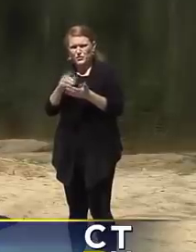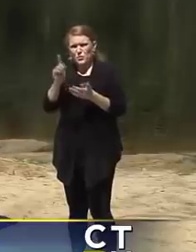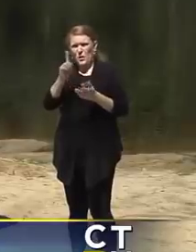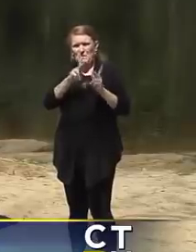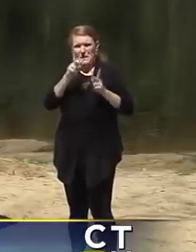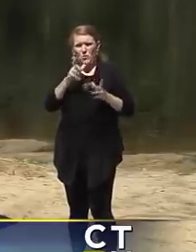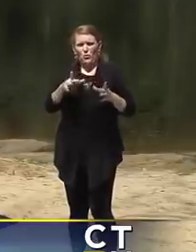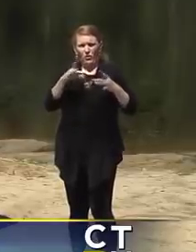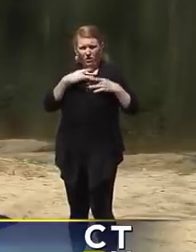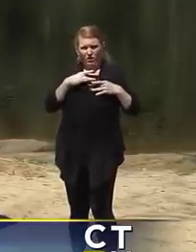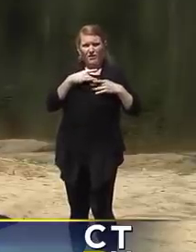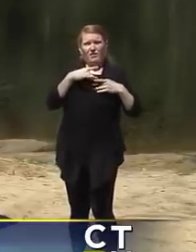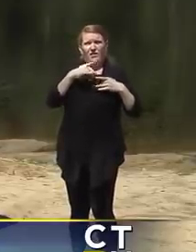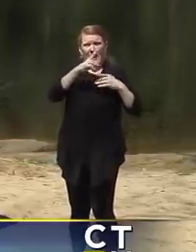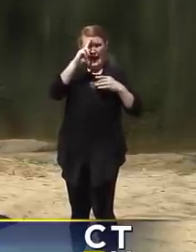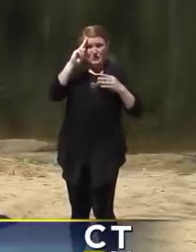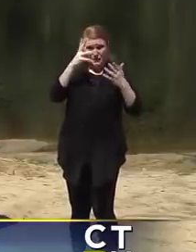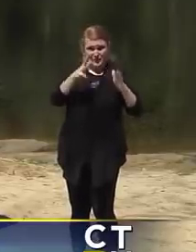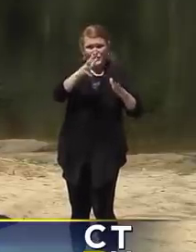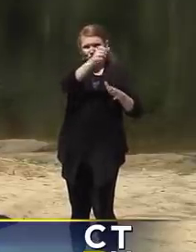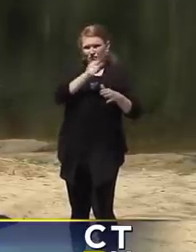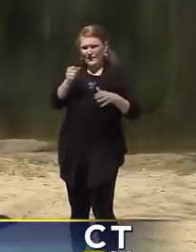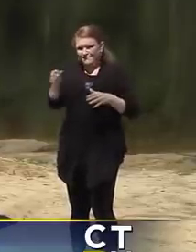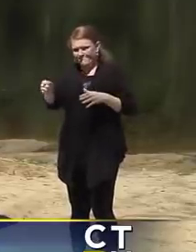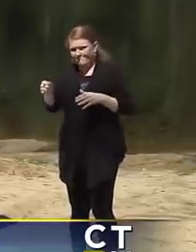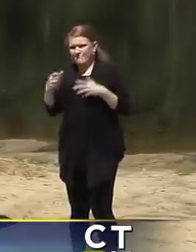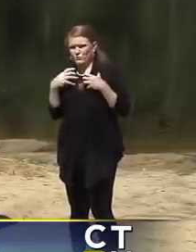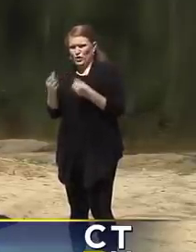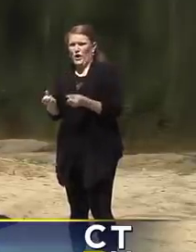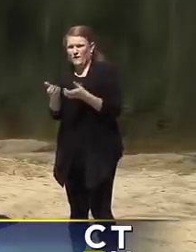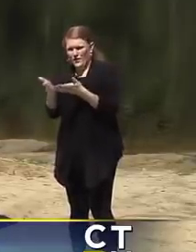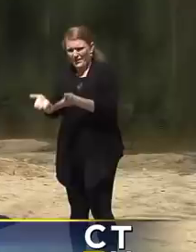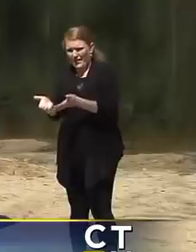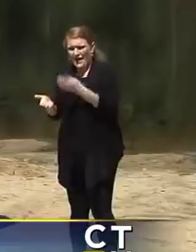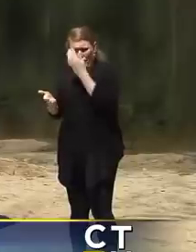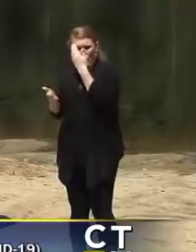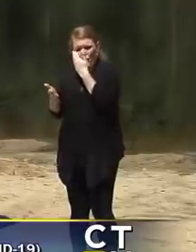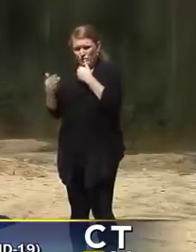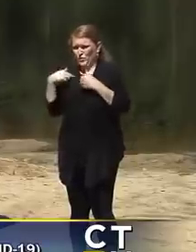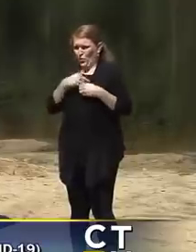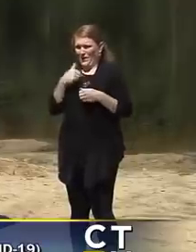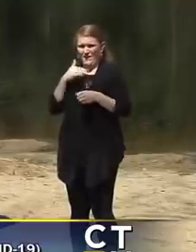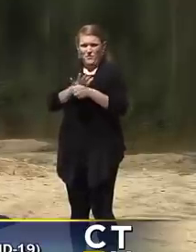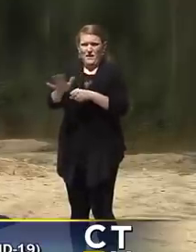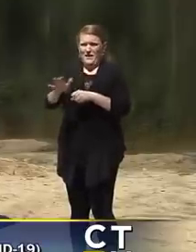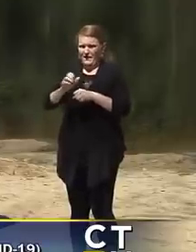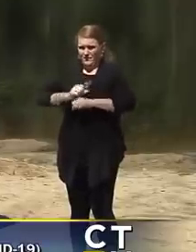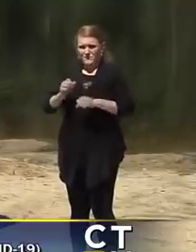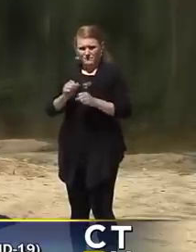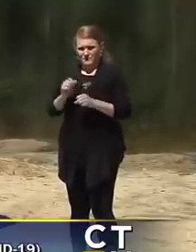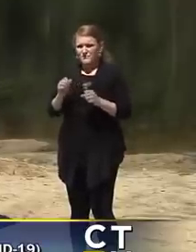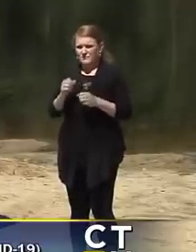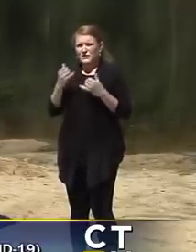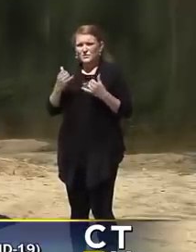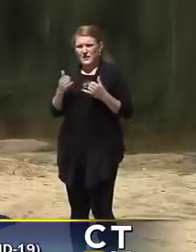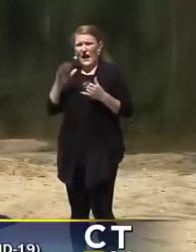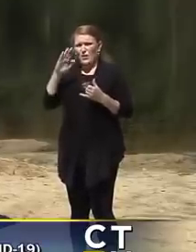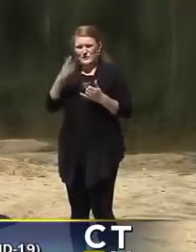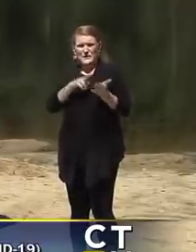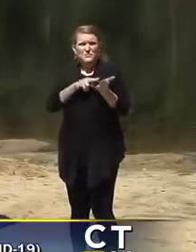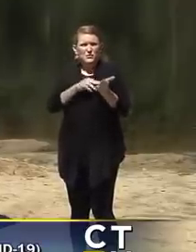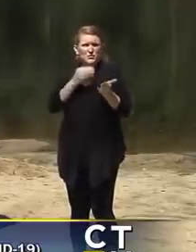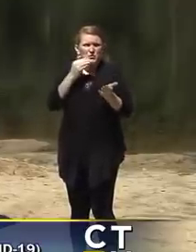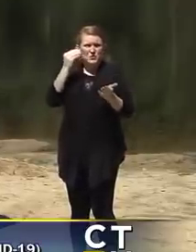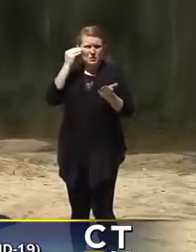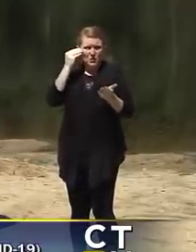sequestered. Right now, I take it there's enough extra quarantine space within some of the existing nursing homes. It's really important not to